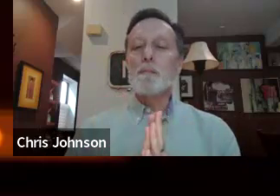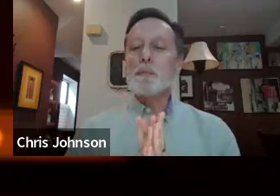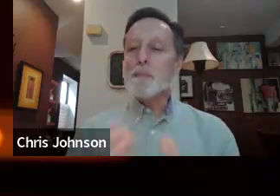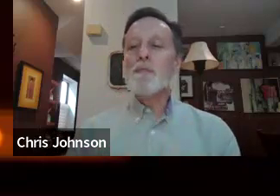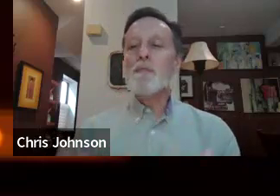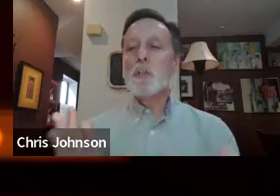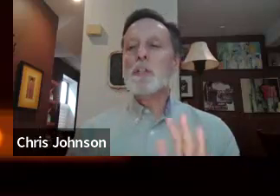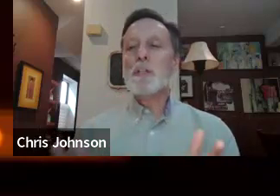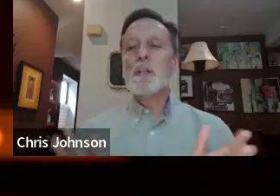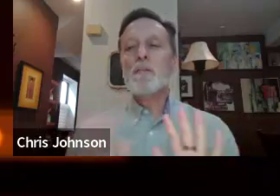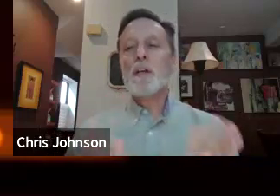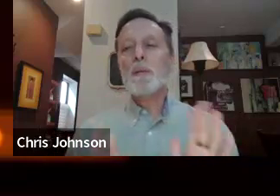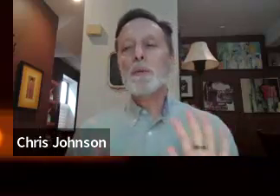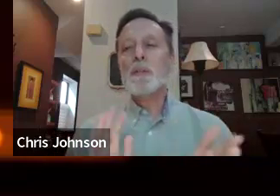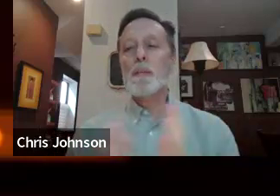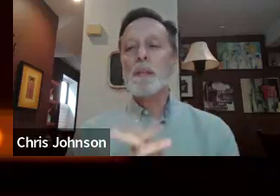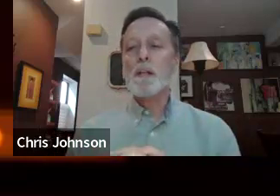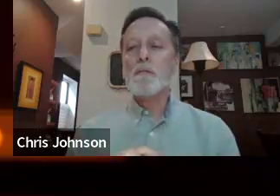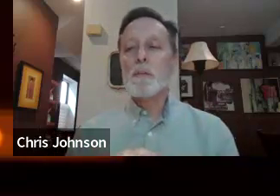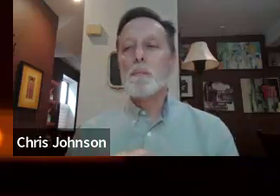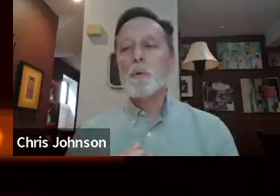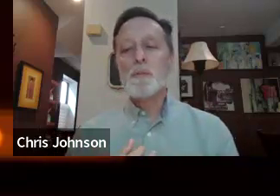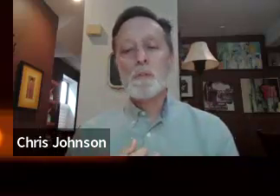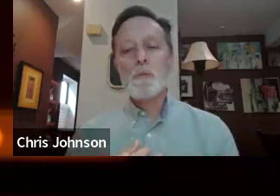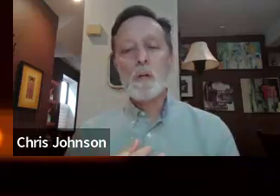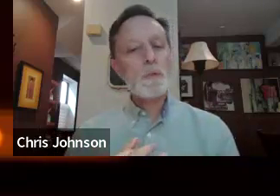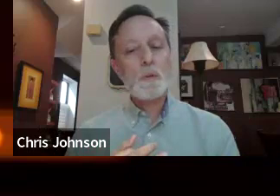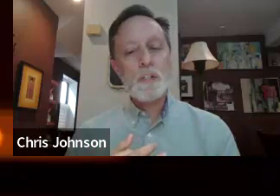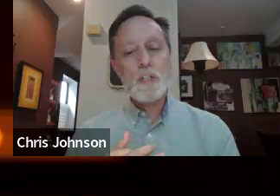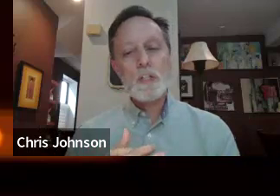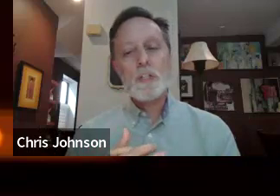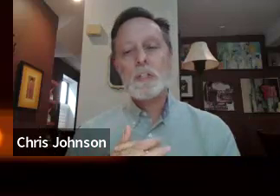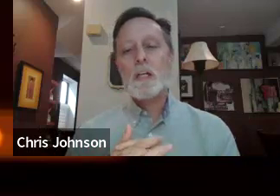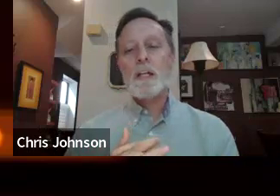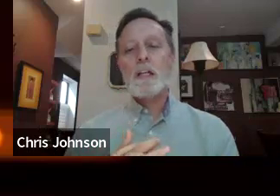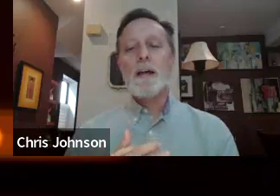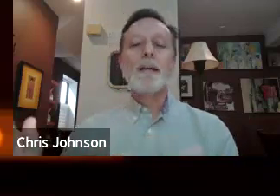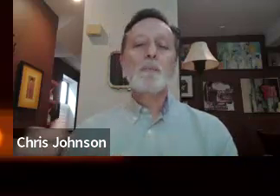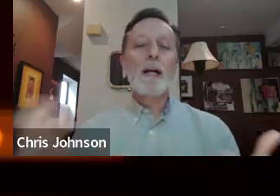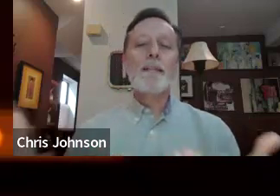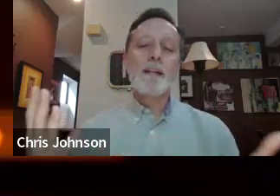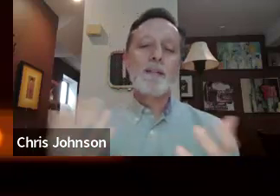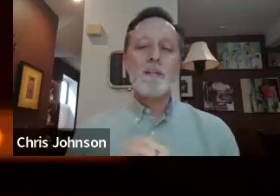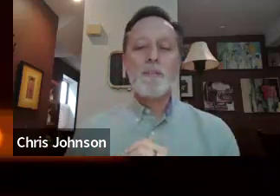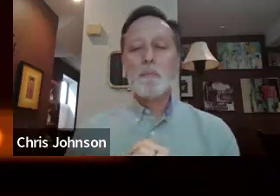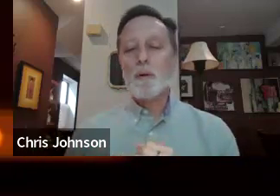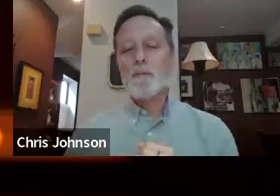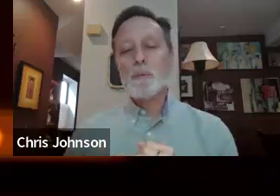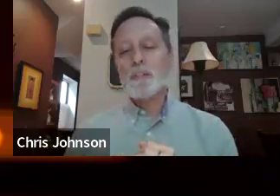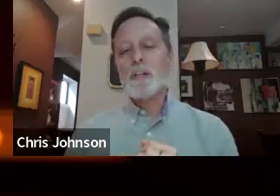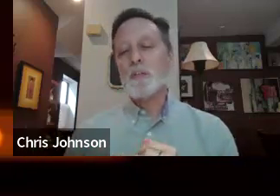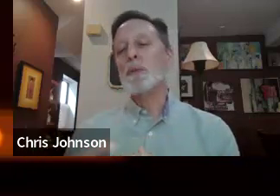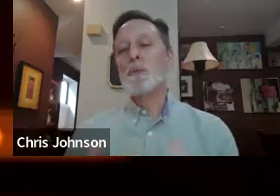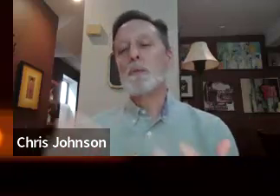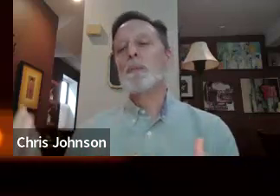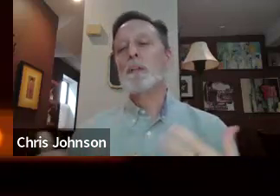about types of insurance that are available and some that are important to arts organizations. And then what I think is the fun part